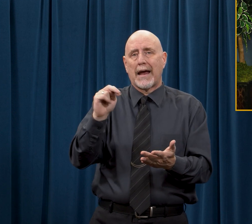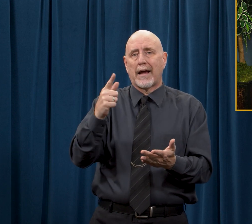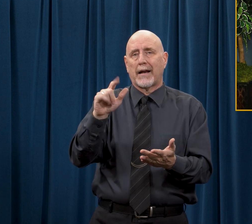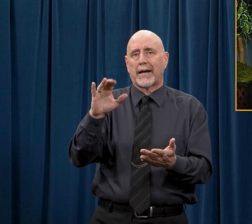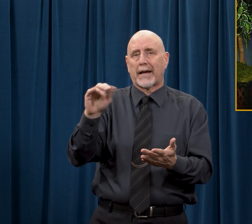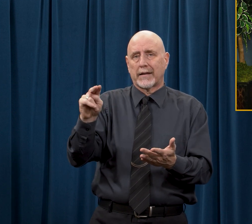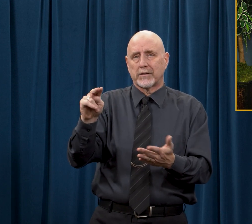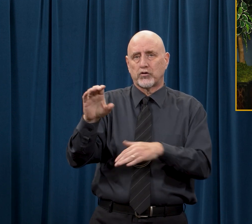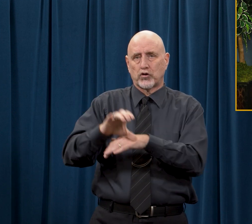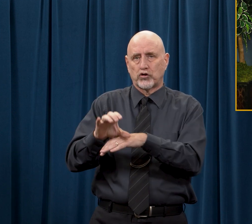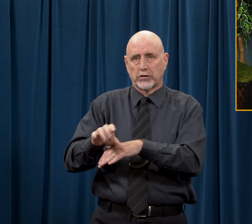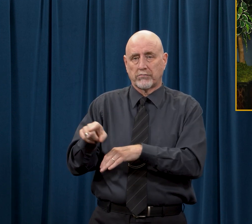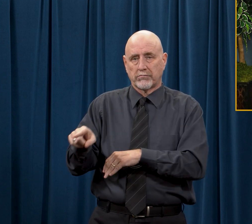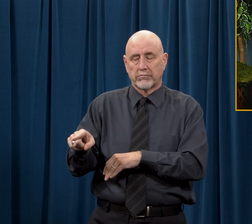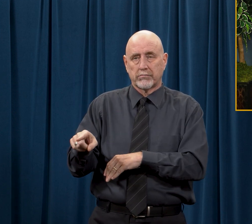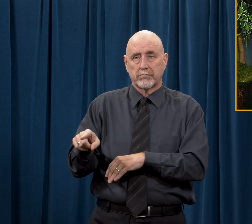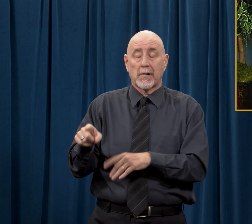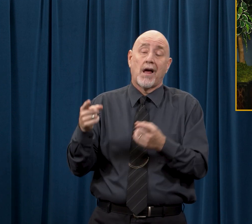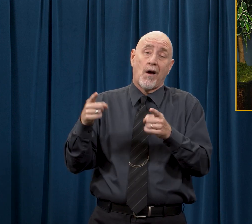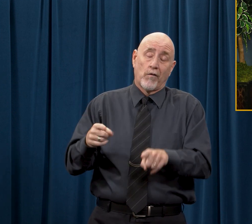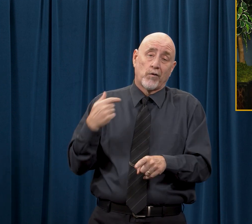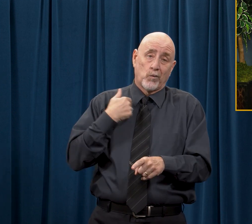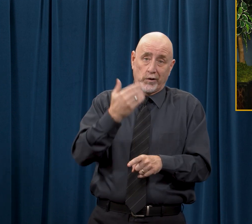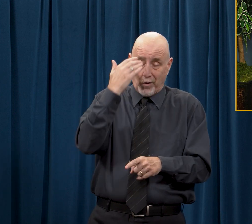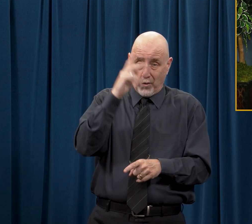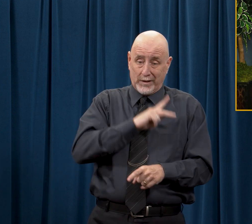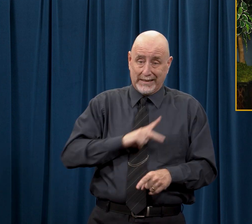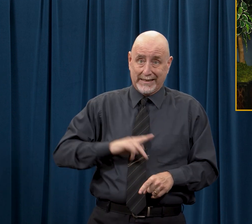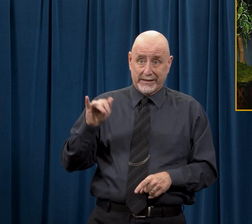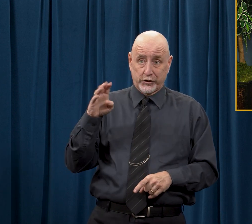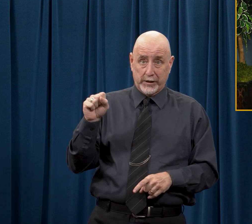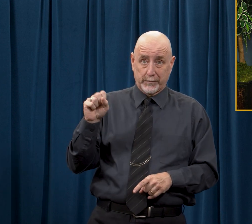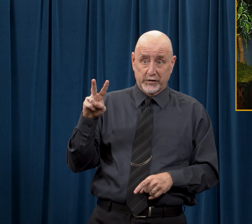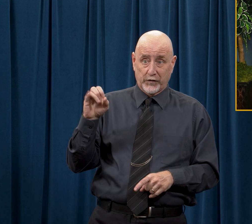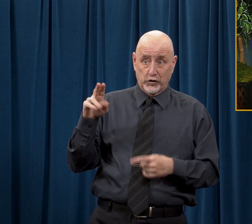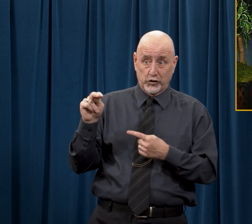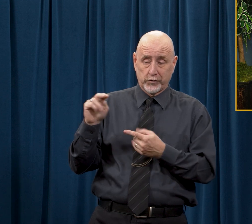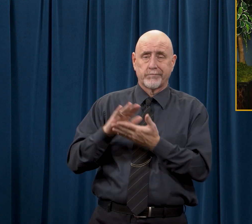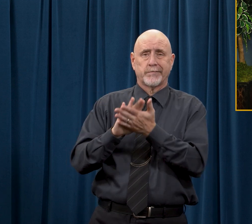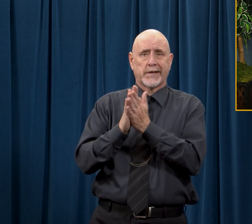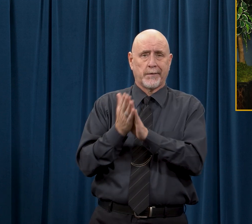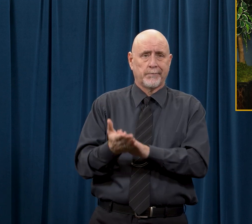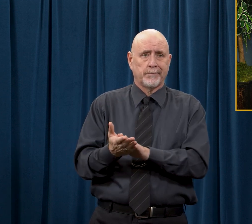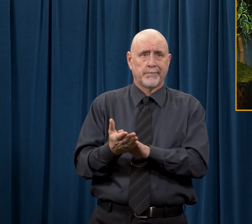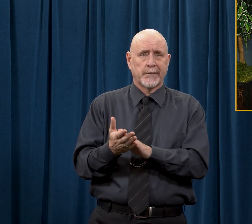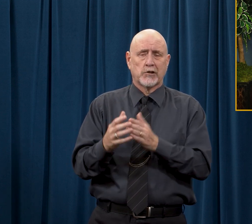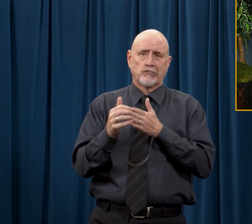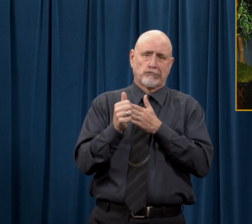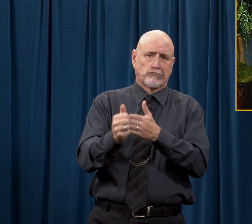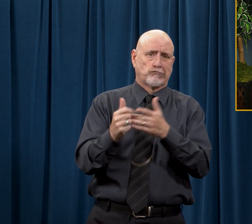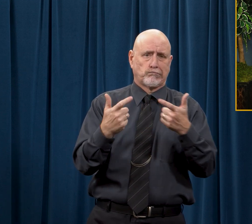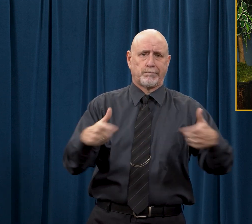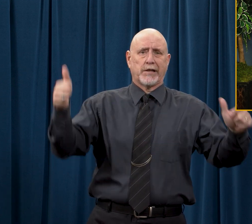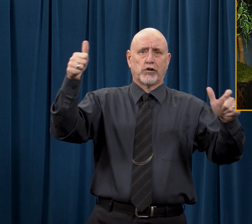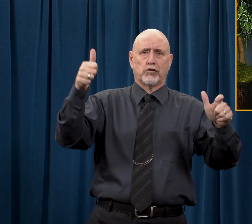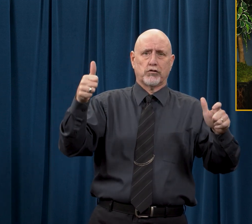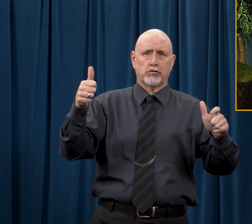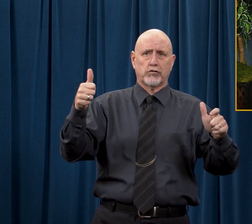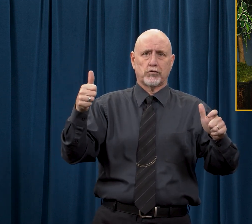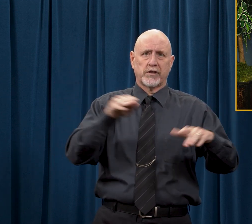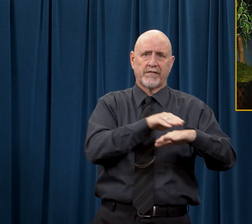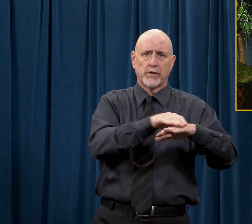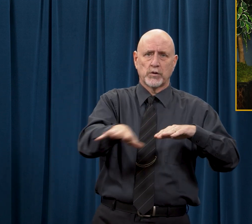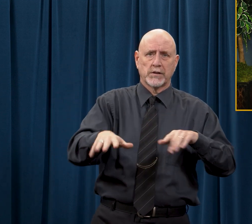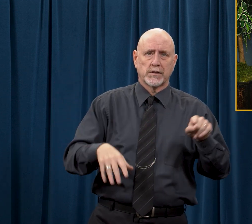the Anglican churches. As we know, however, the King James Version ended up having a much